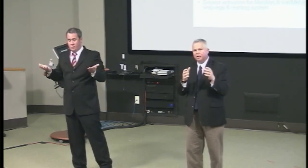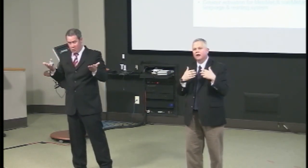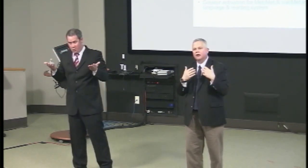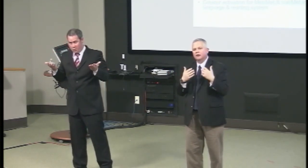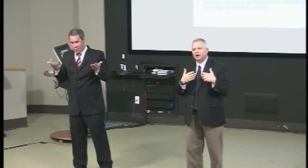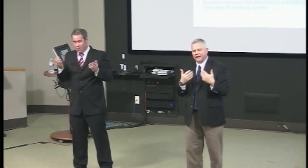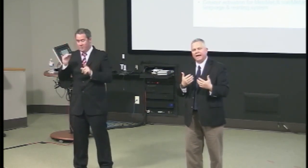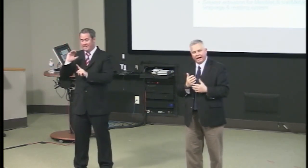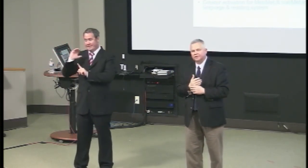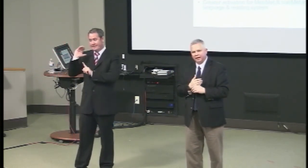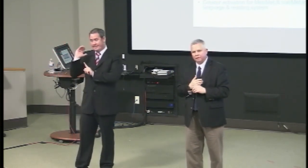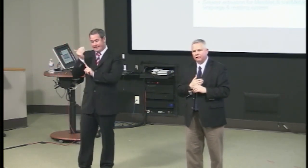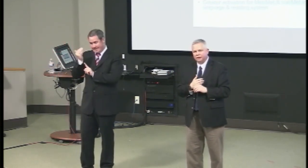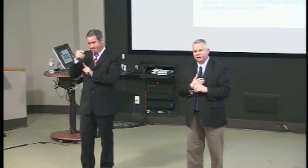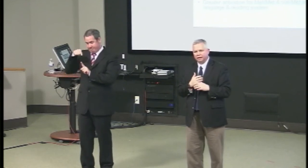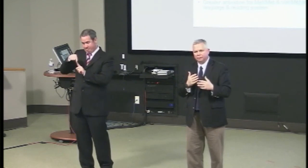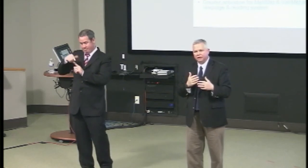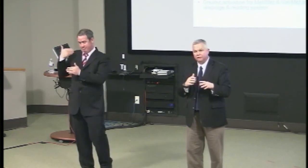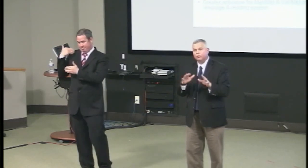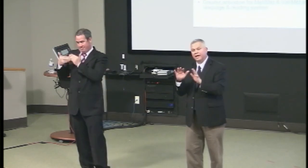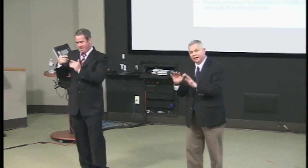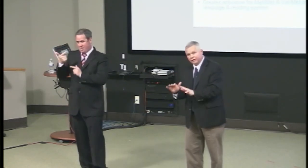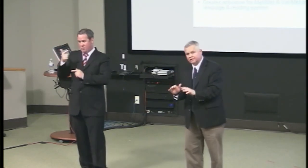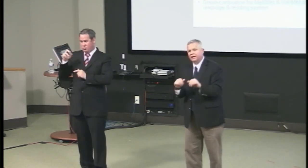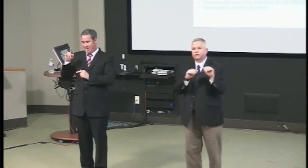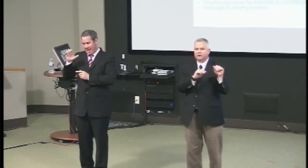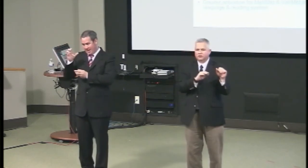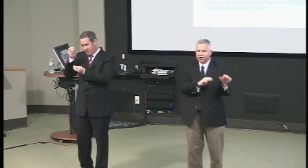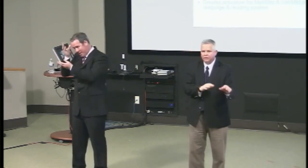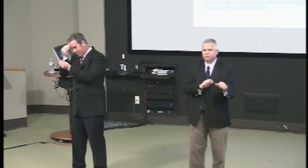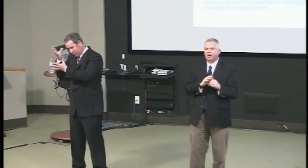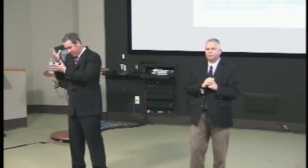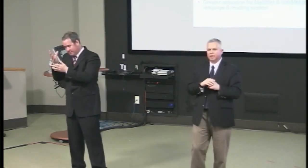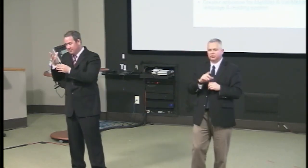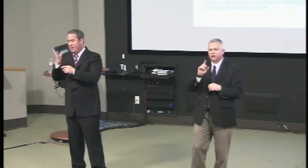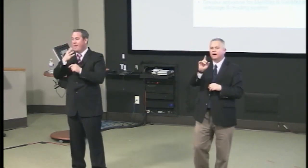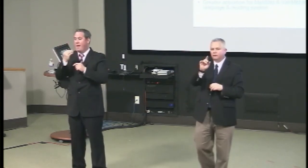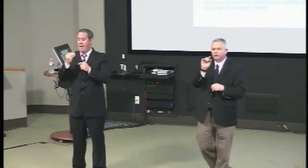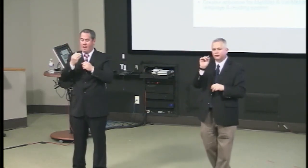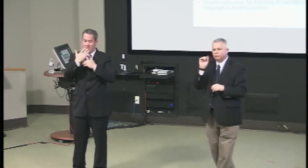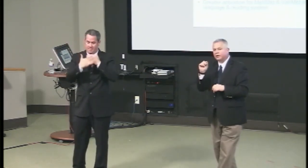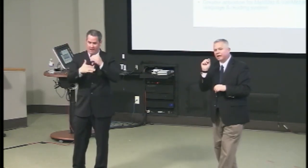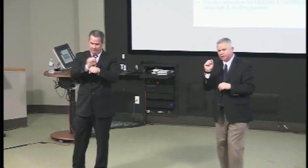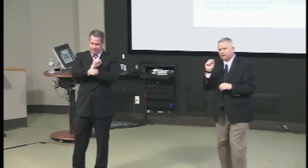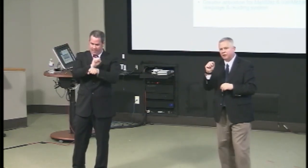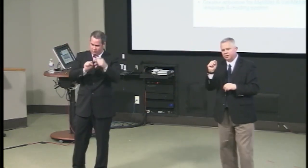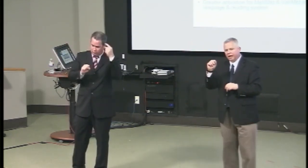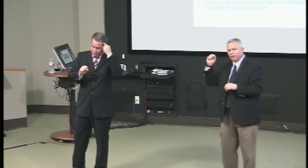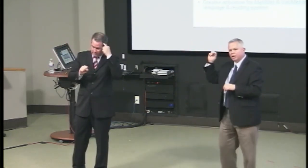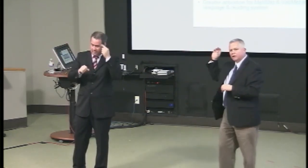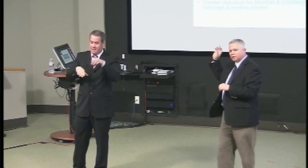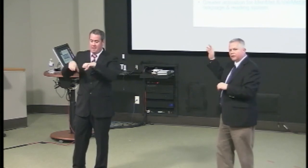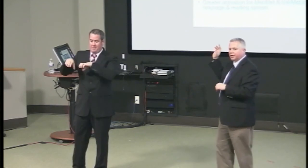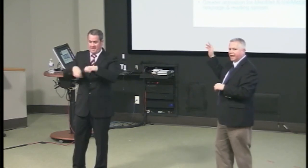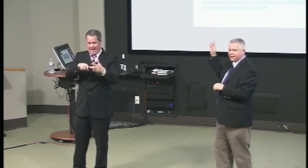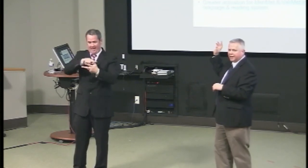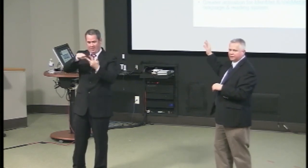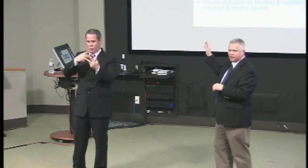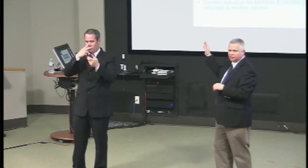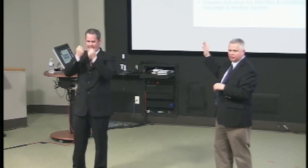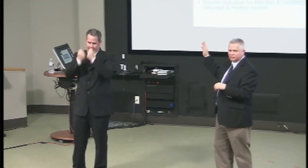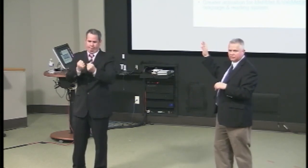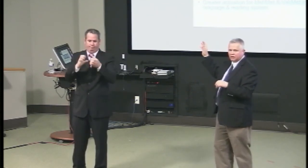genetic grouping can hang together in a meaningful way in this age range, in this population. Of course, the real action comes now